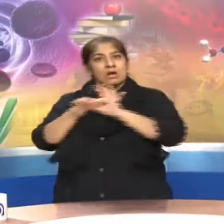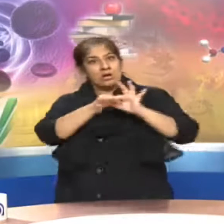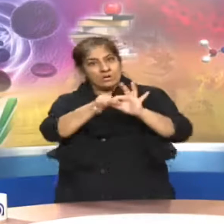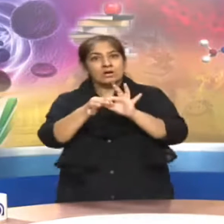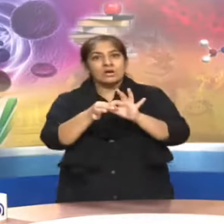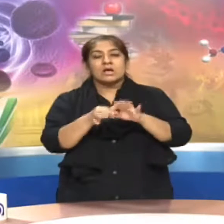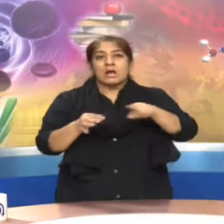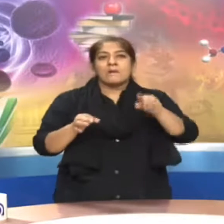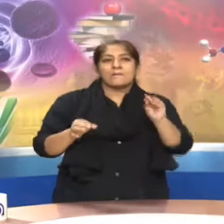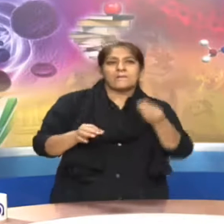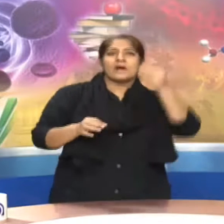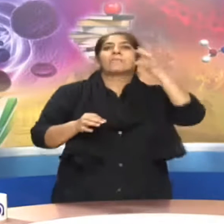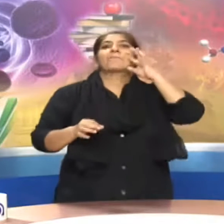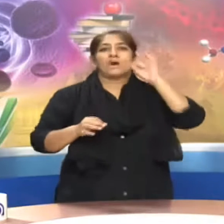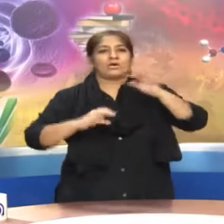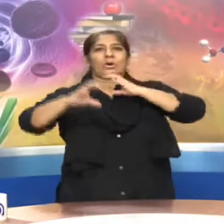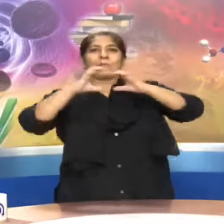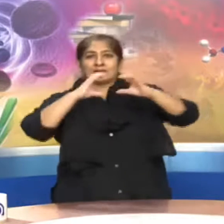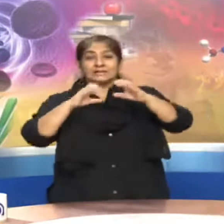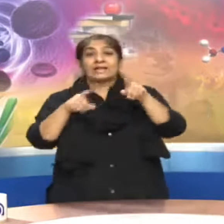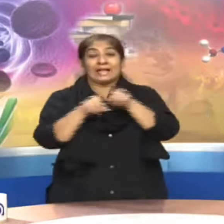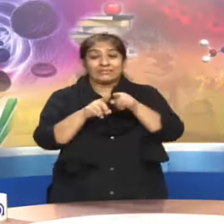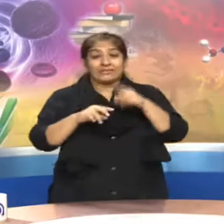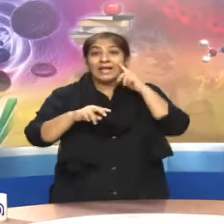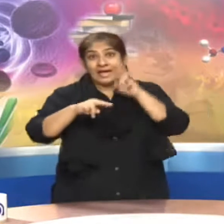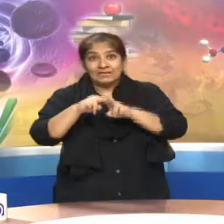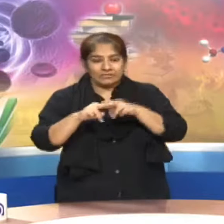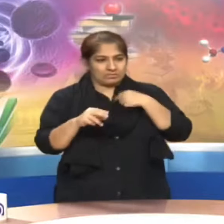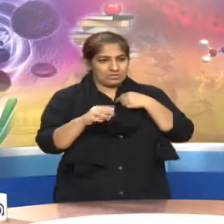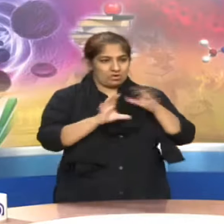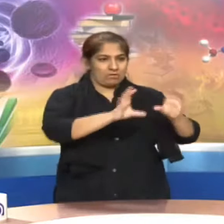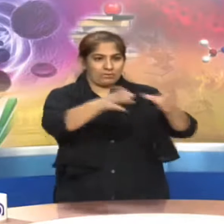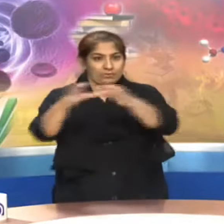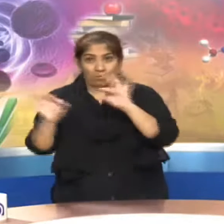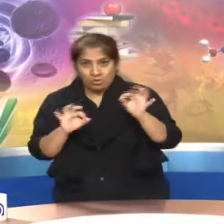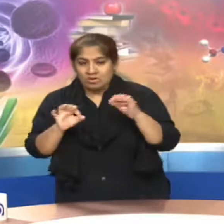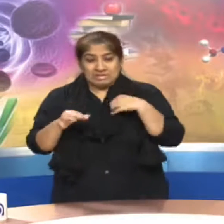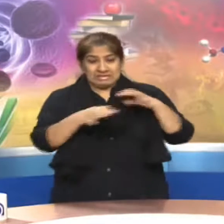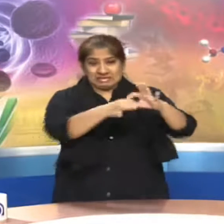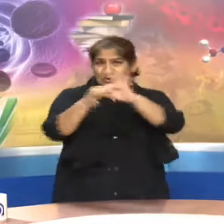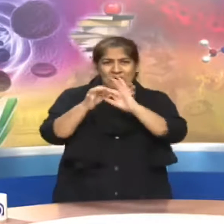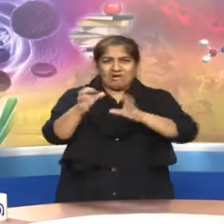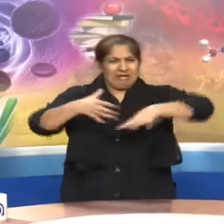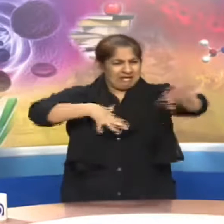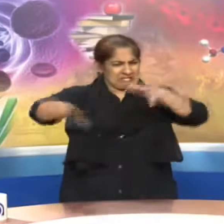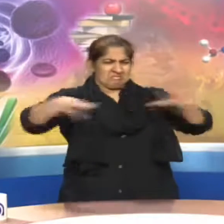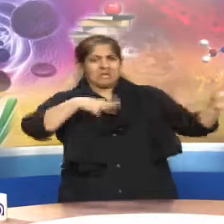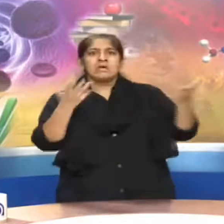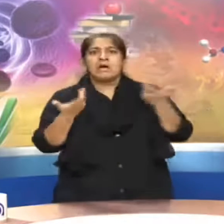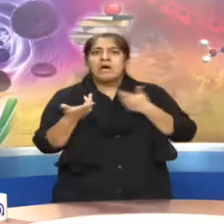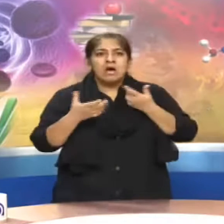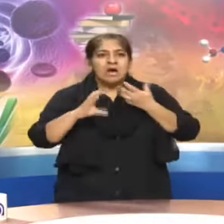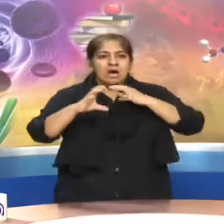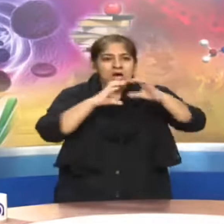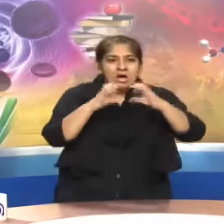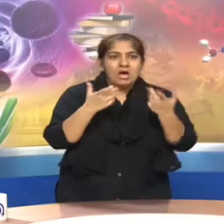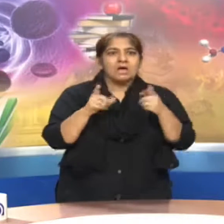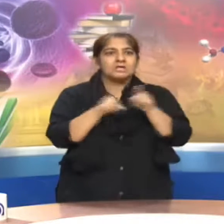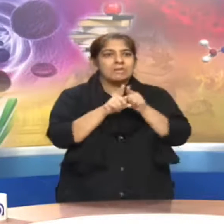The next point, which says that it also improves the group team work.